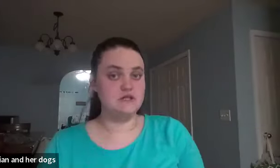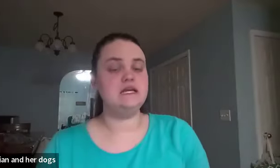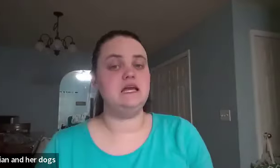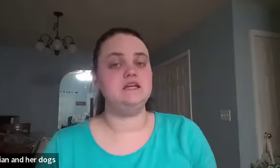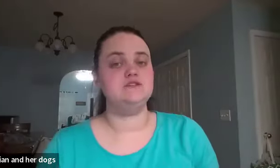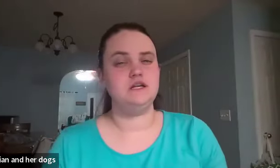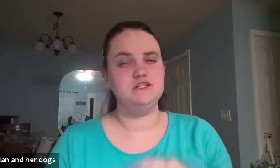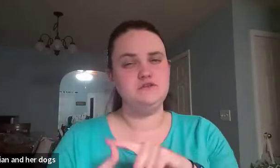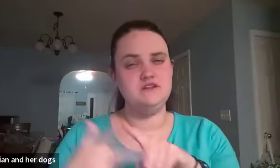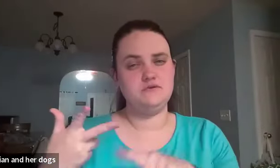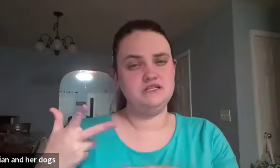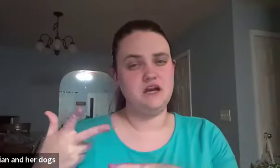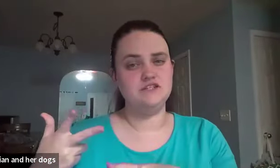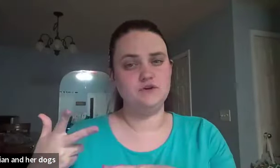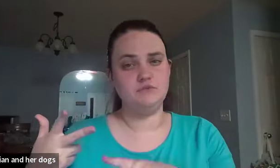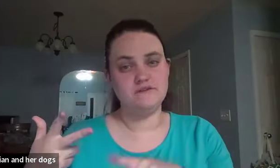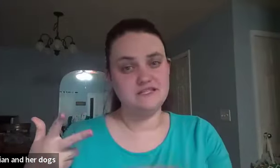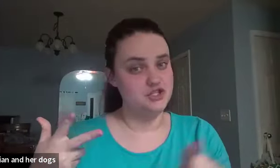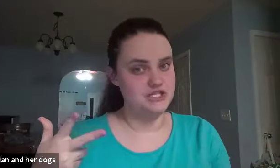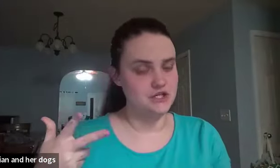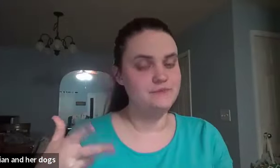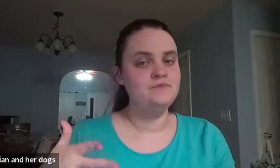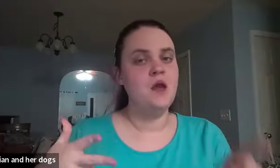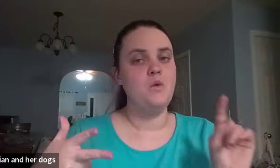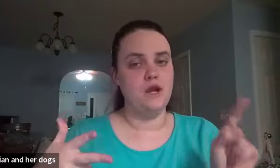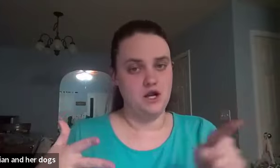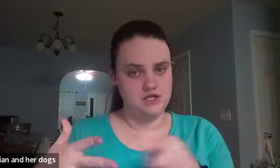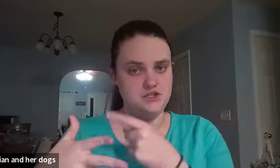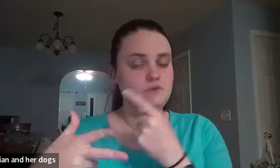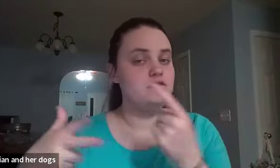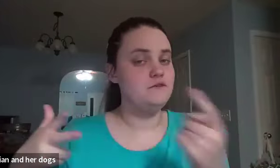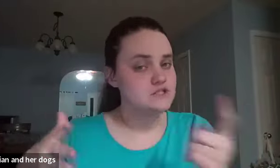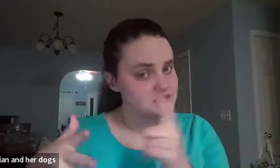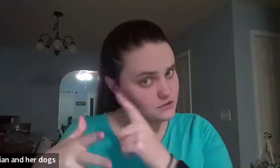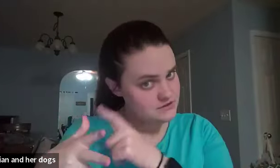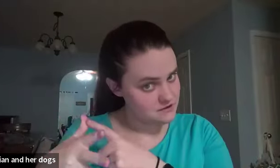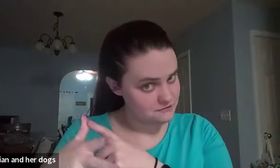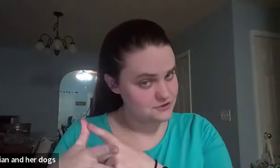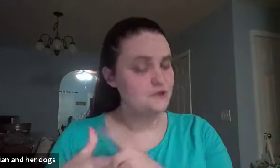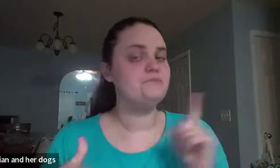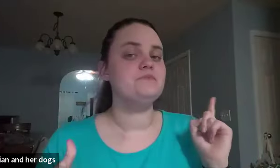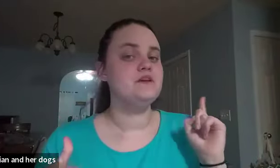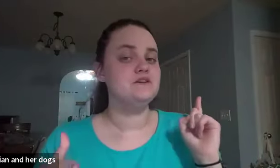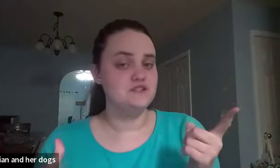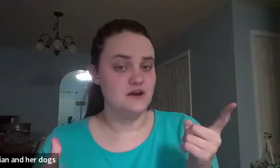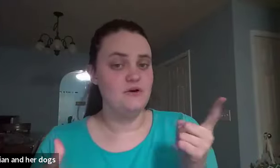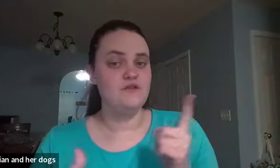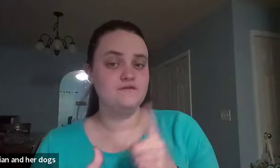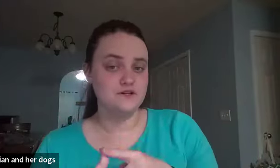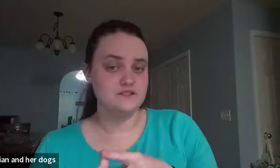do is we're going to do the 3 signs for breakfast, lunch, and dinner. We are going to start in reverse and start with dinner first, though. So the first